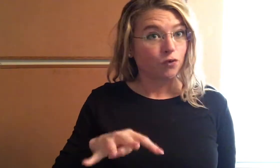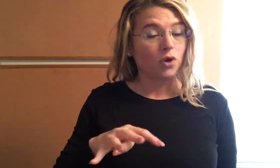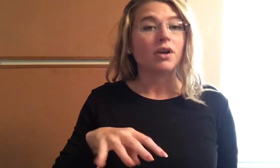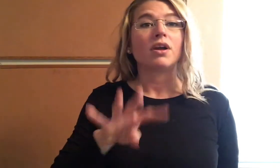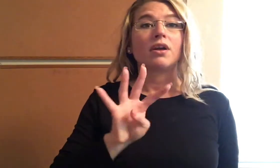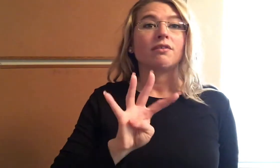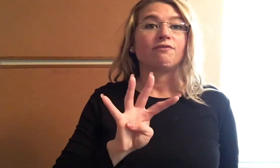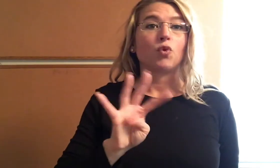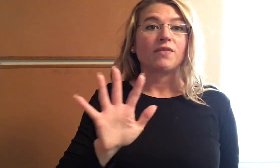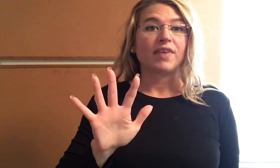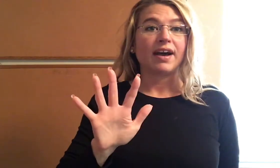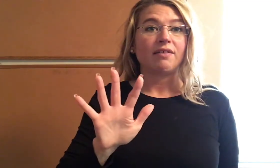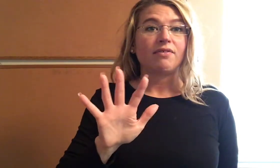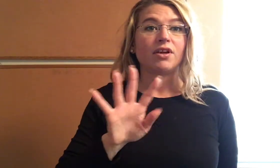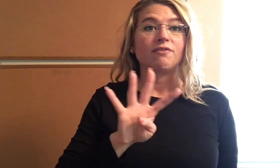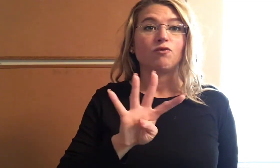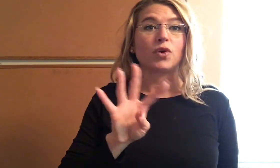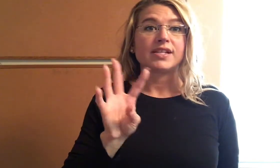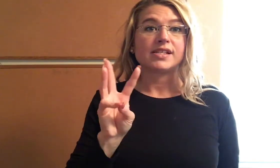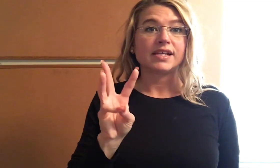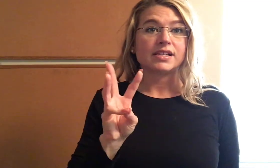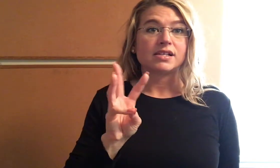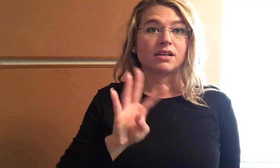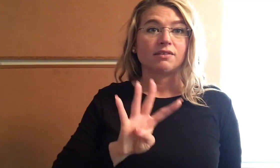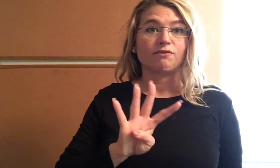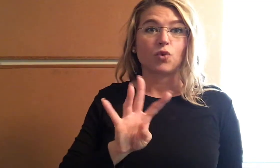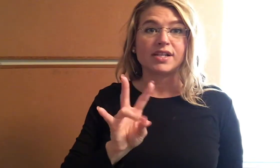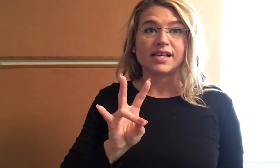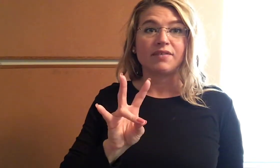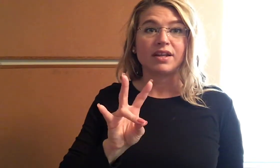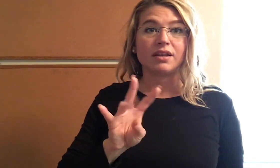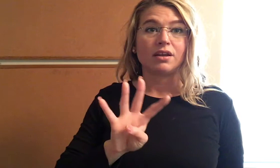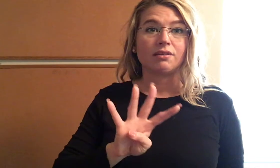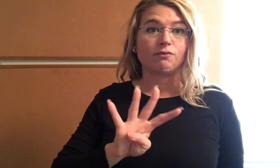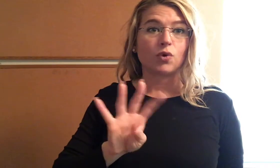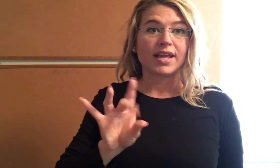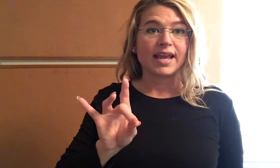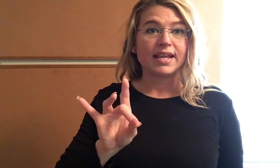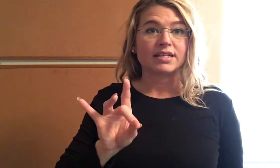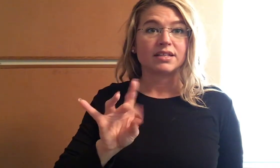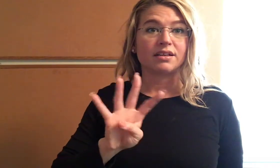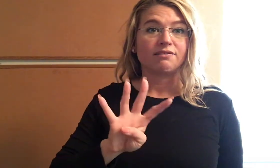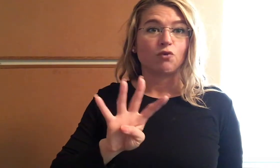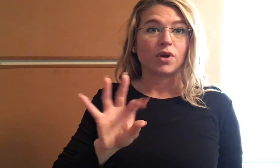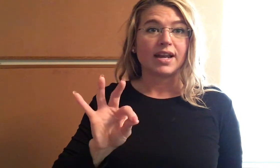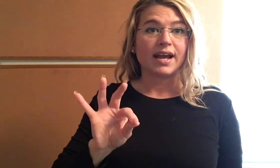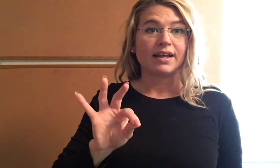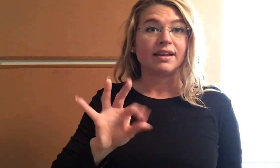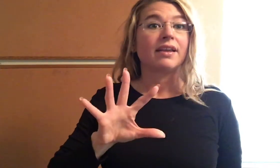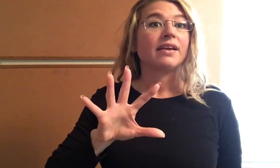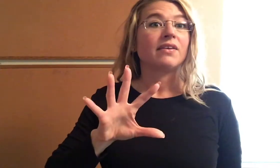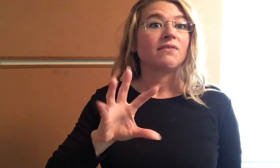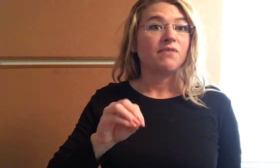44, 45, 46, 47, 48, 49,